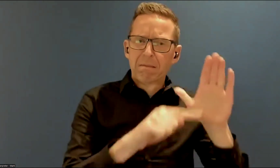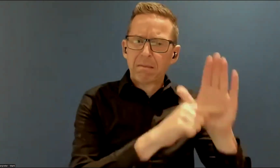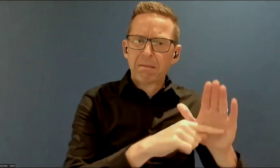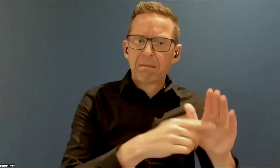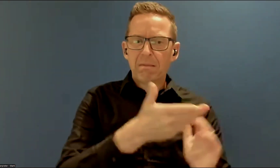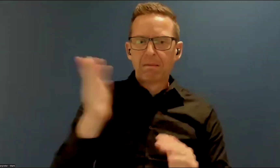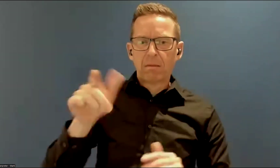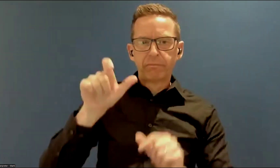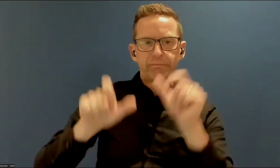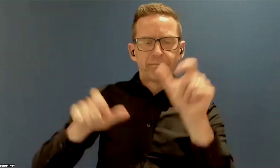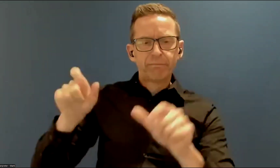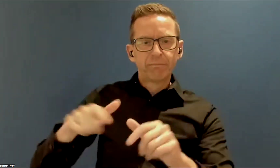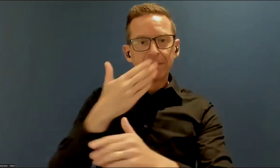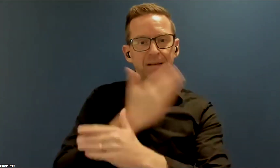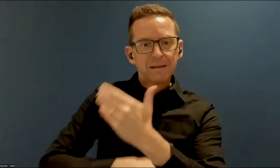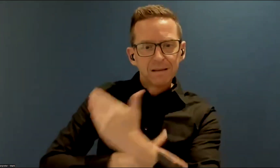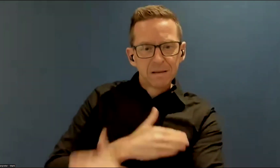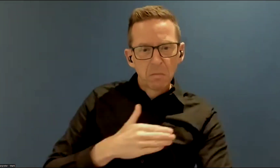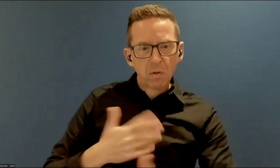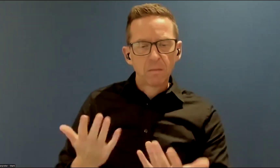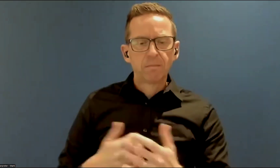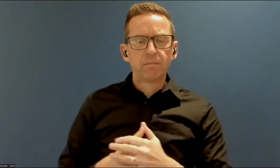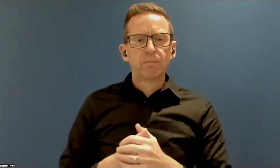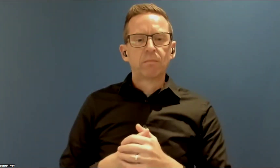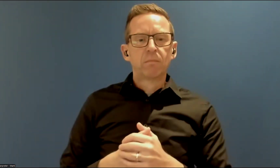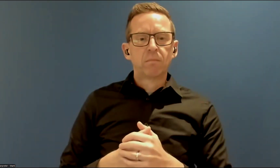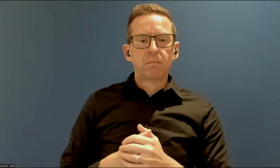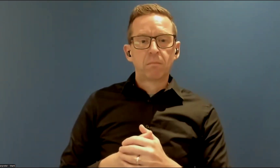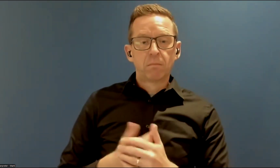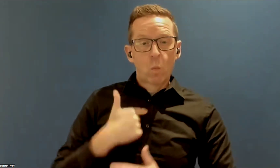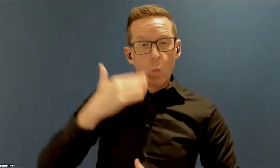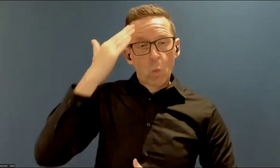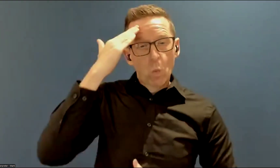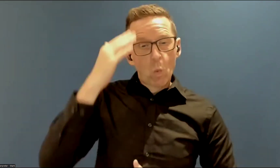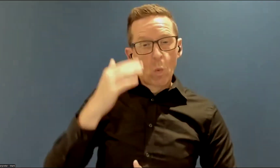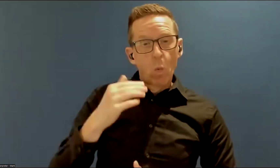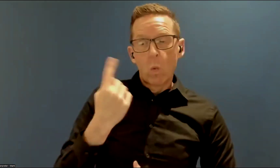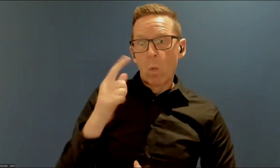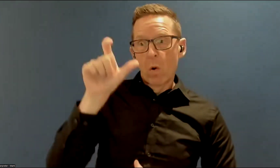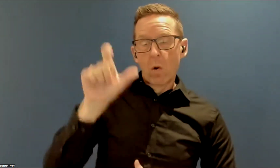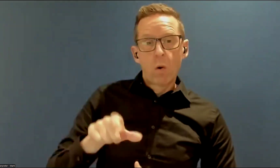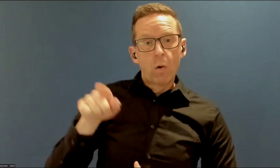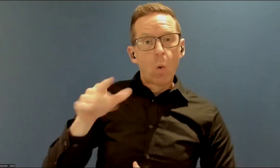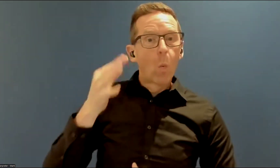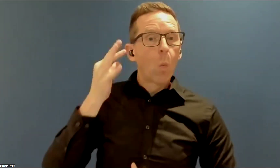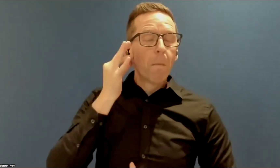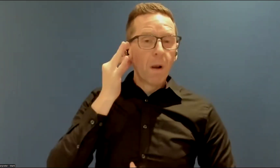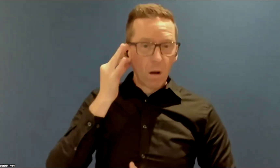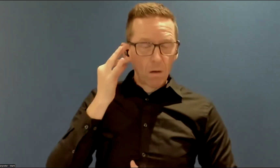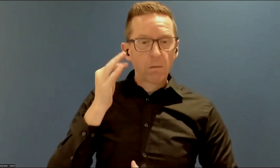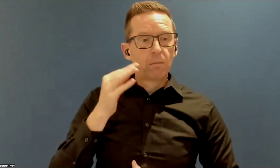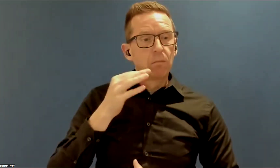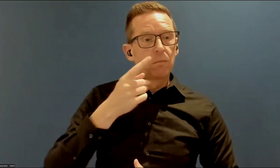of where one lady was burnt with hot oil in the night by these food